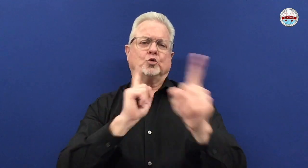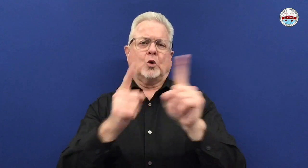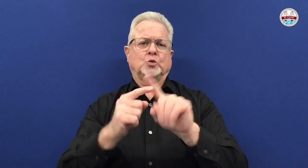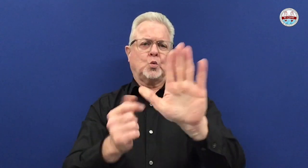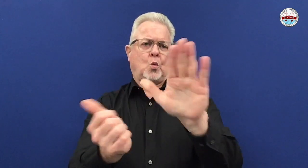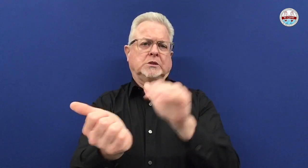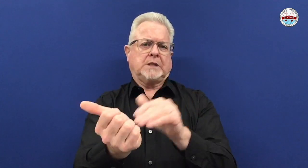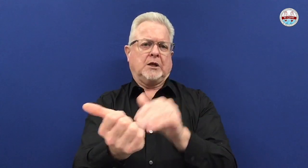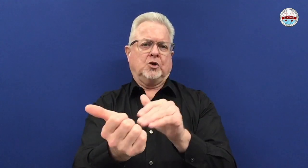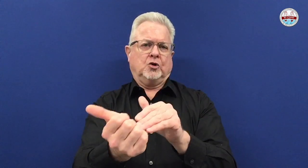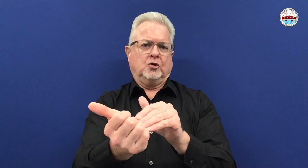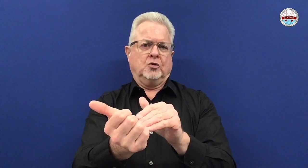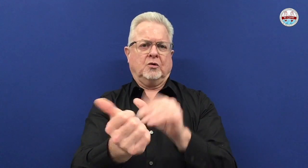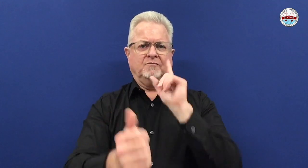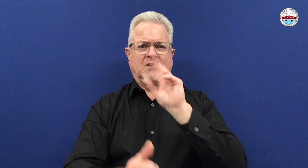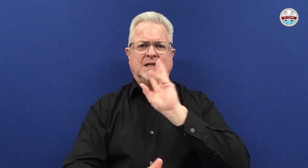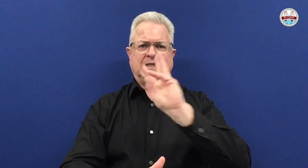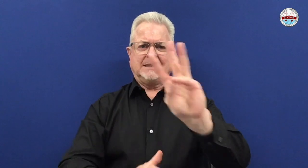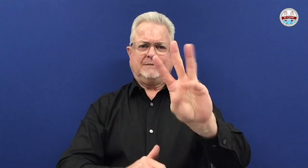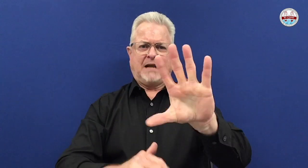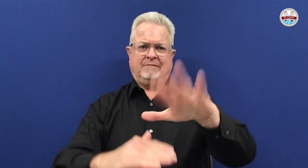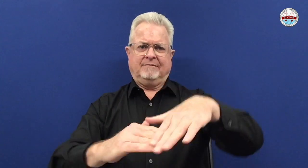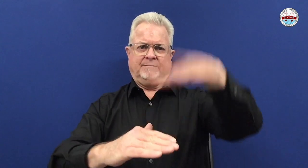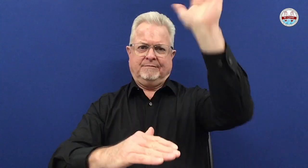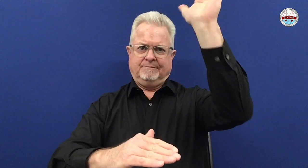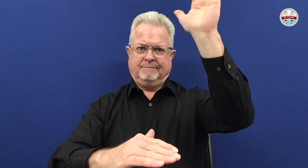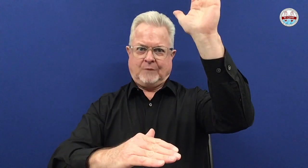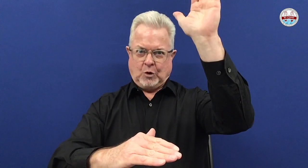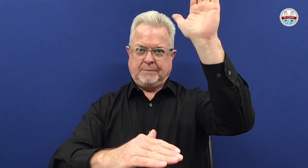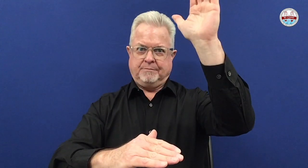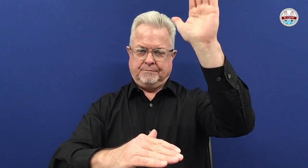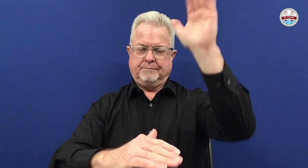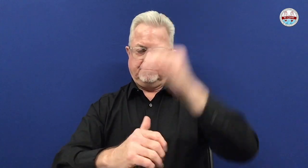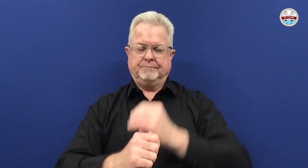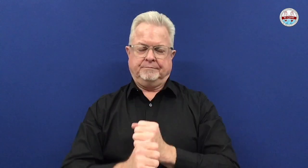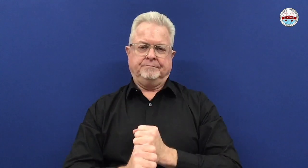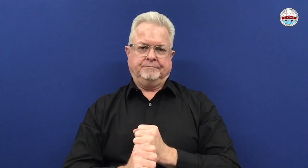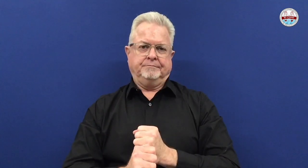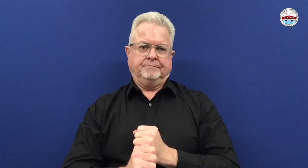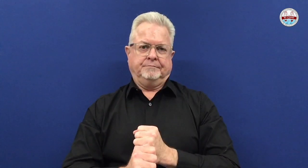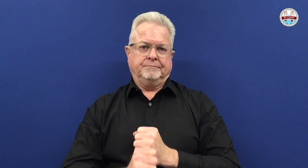go ahead and get the current one if you're 65 or older.